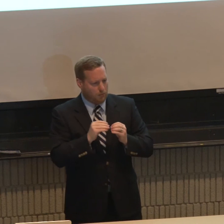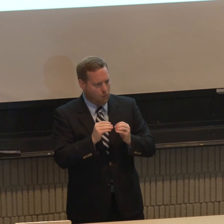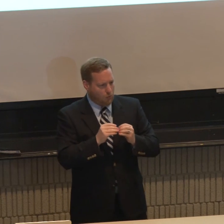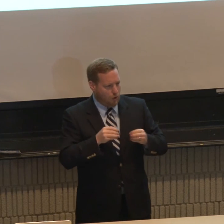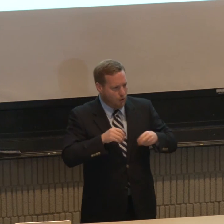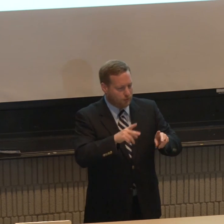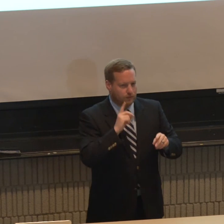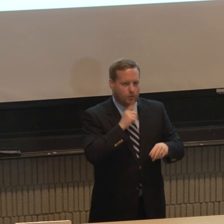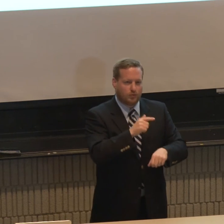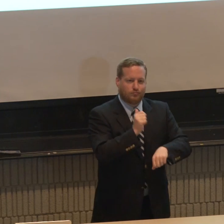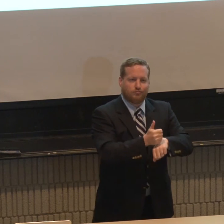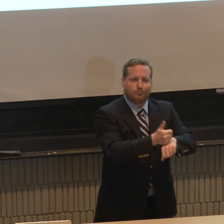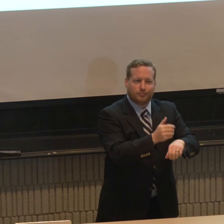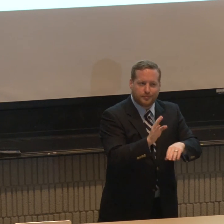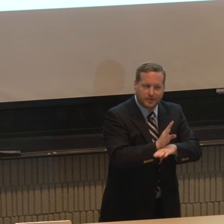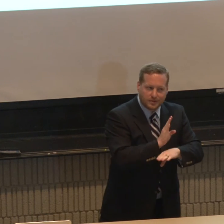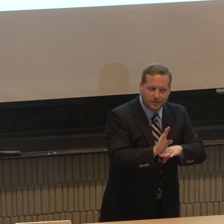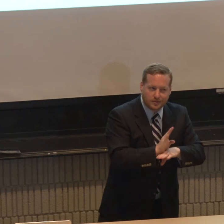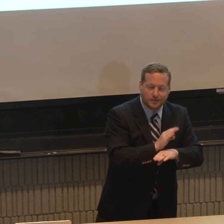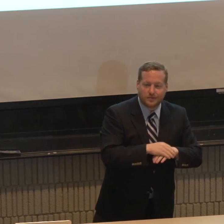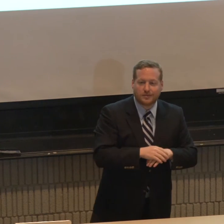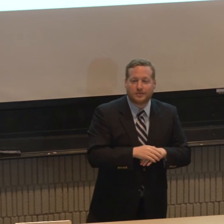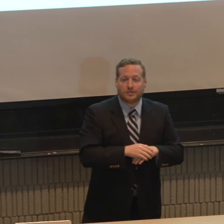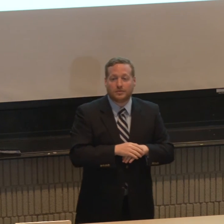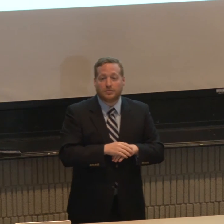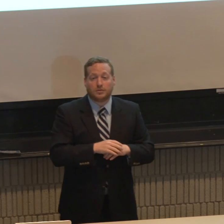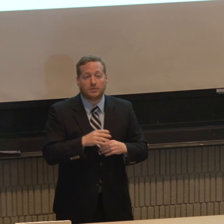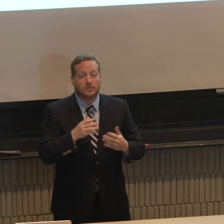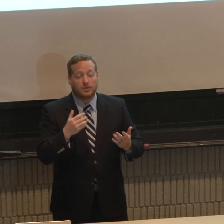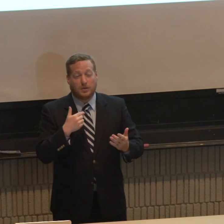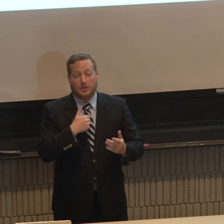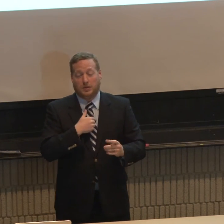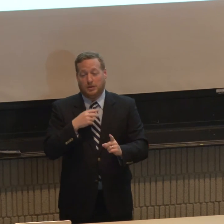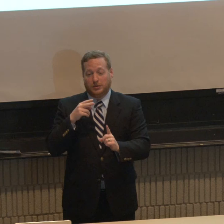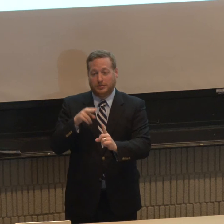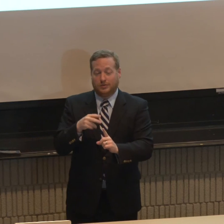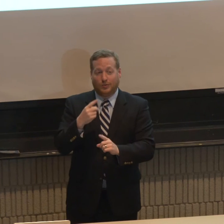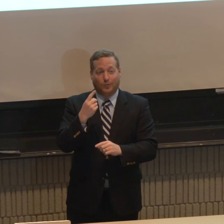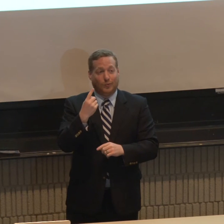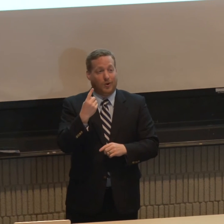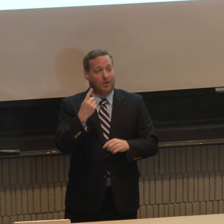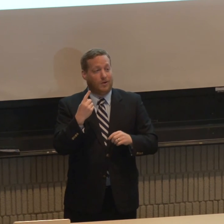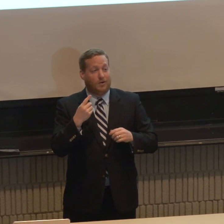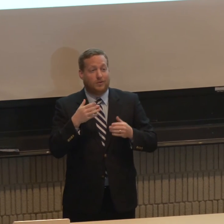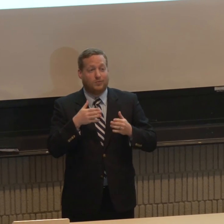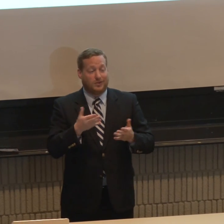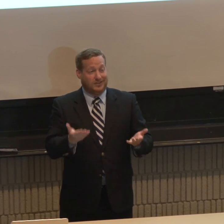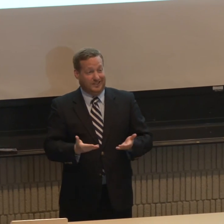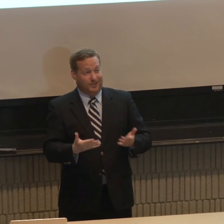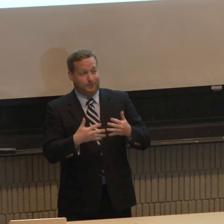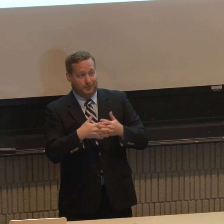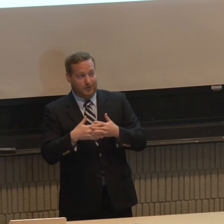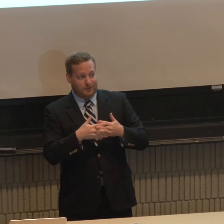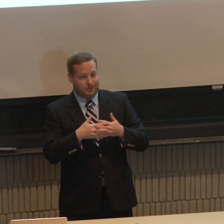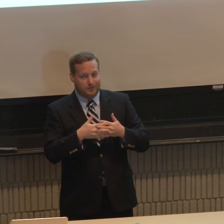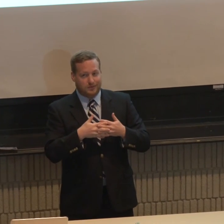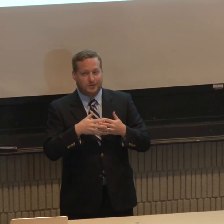This idea that deaf people can't work or can't do certain things or they can't set up their own businesses is old. It's a myth, and I think we need to throw that